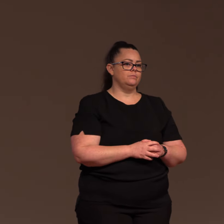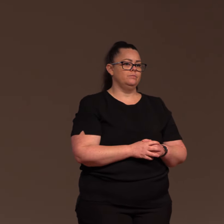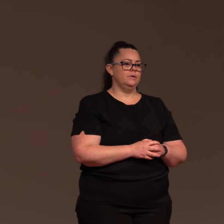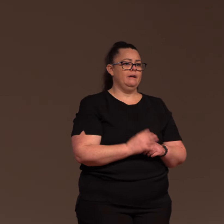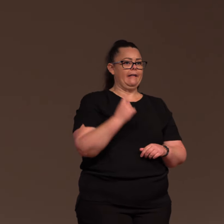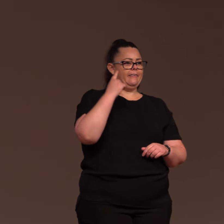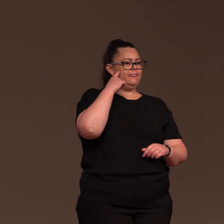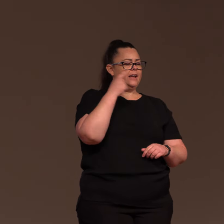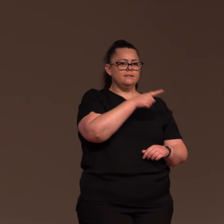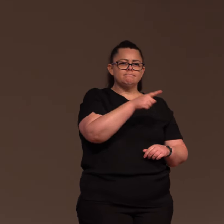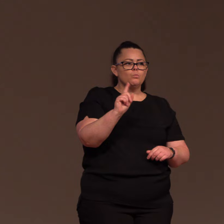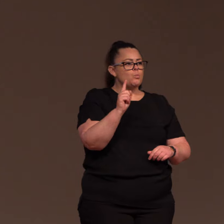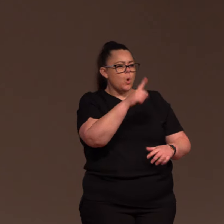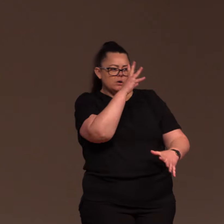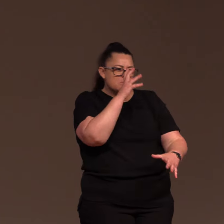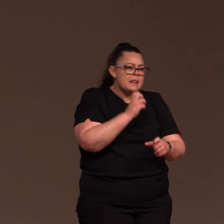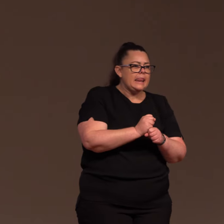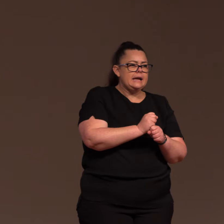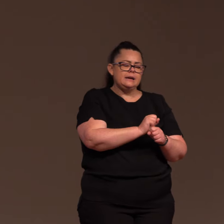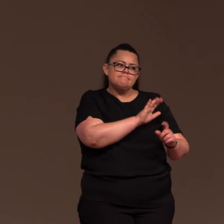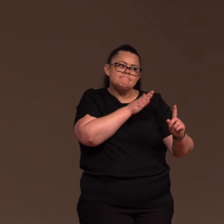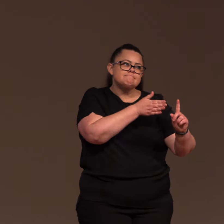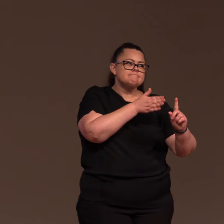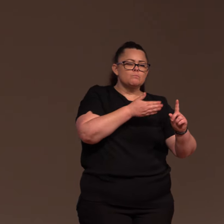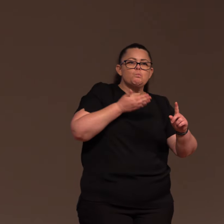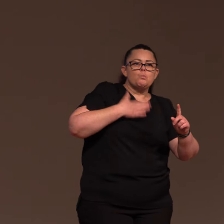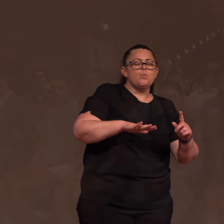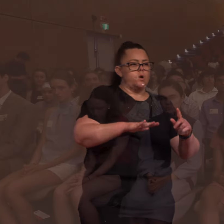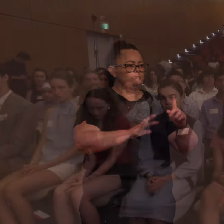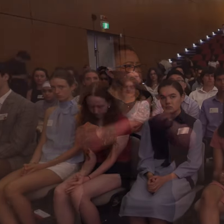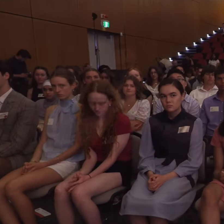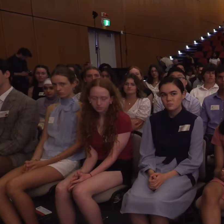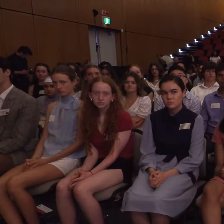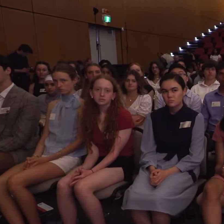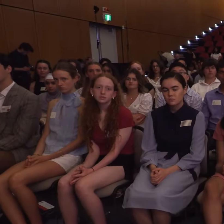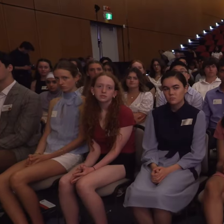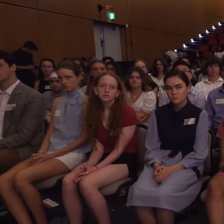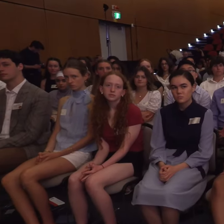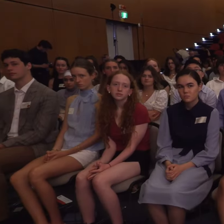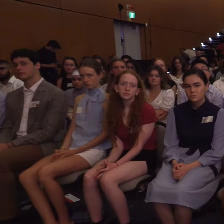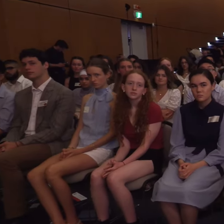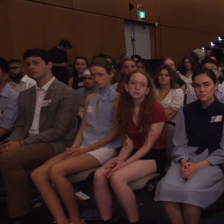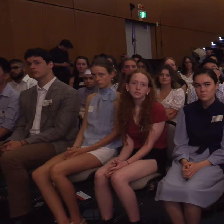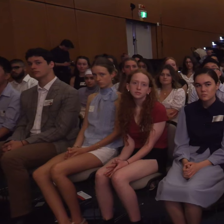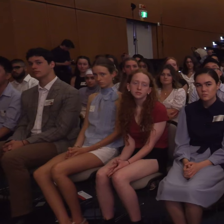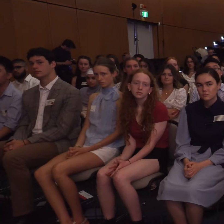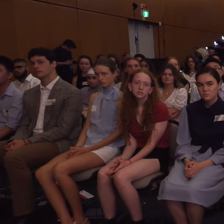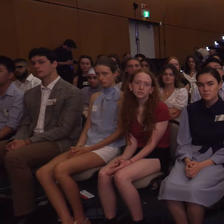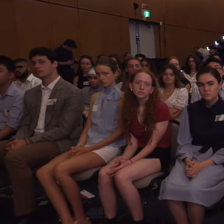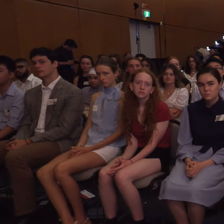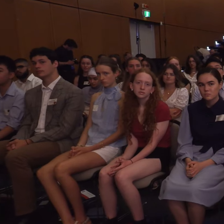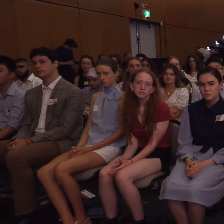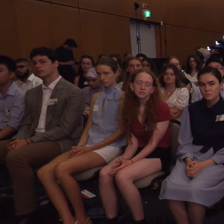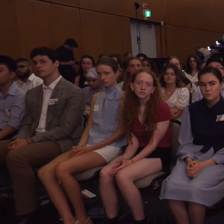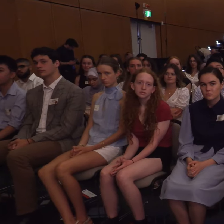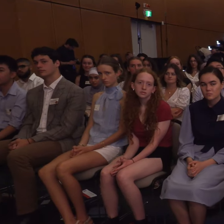something you truly believe in, and somewhere where you can make a difference. For our first in course kids, our students, this is a moment to